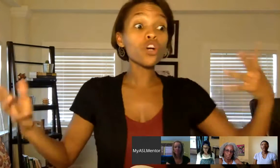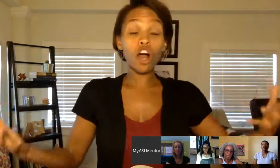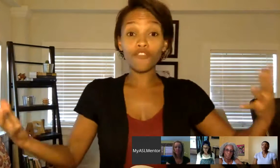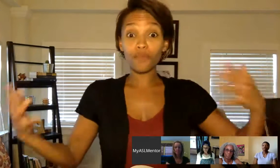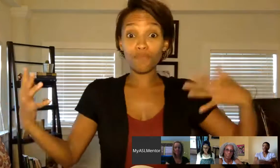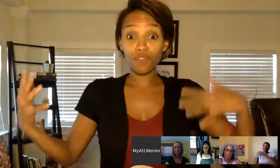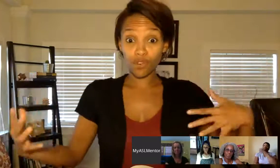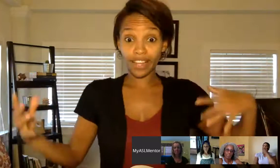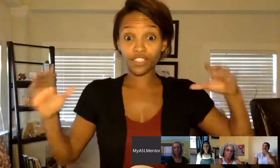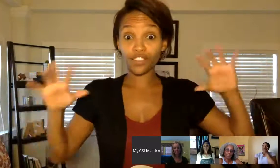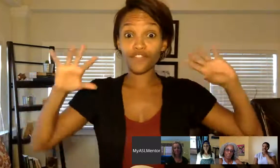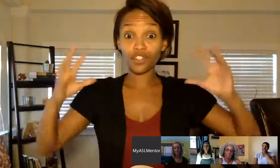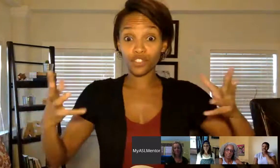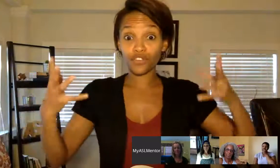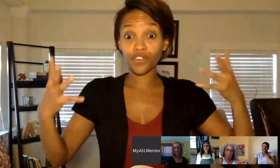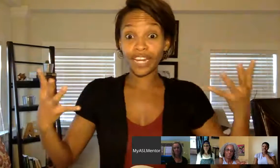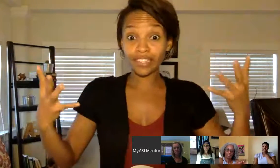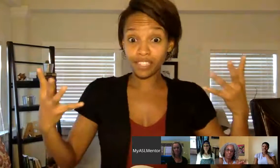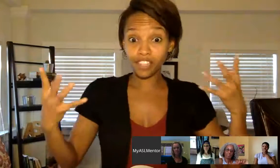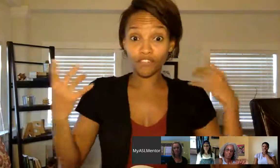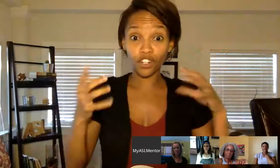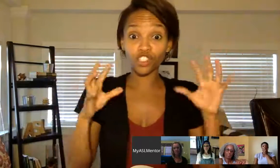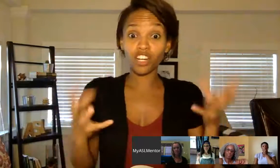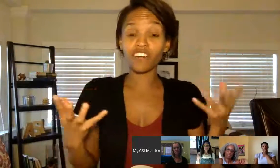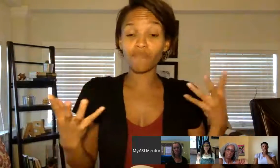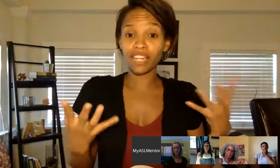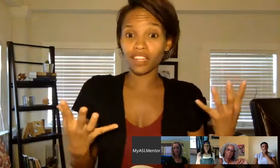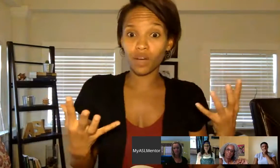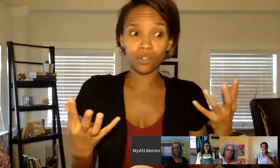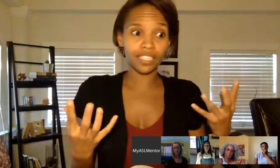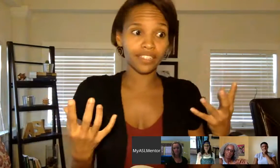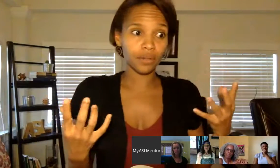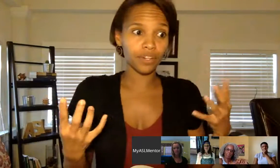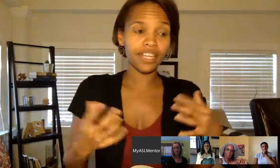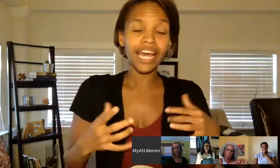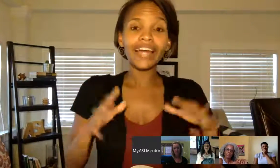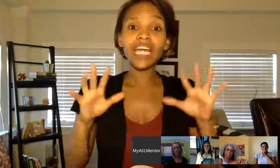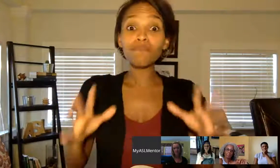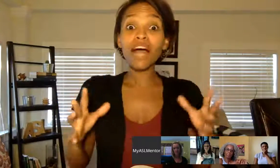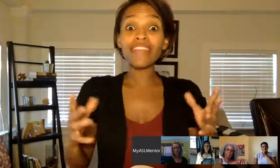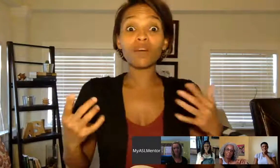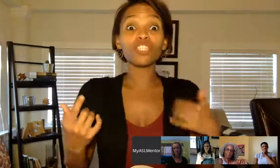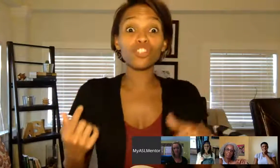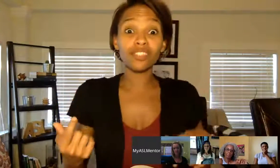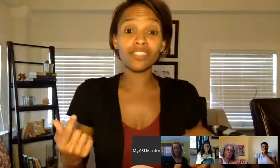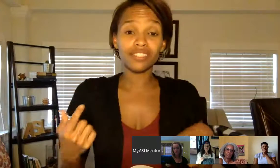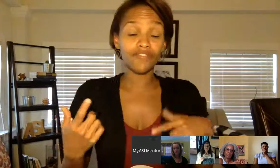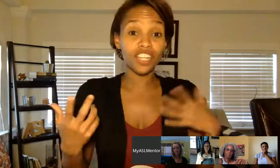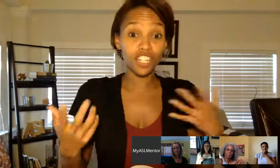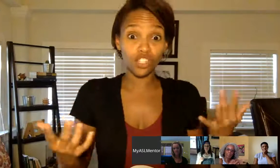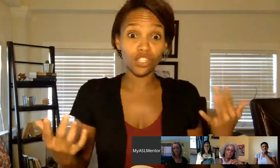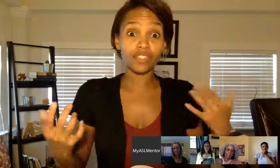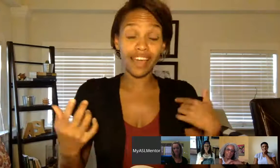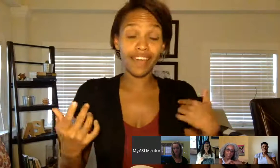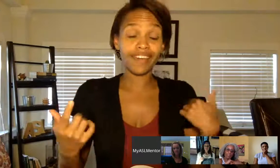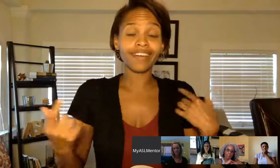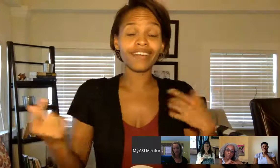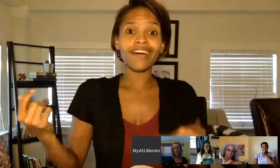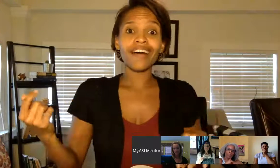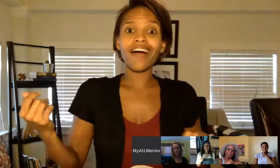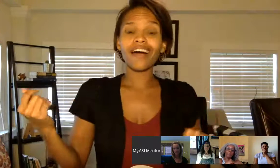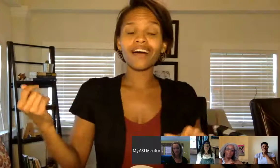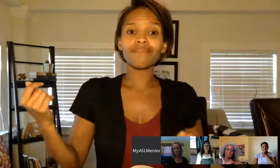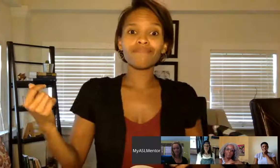you are often broke. That's the first phrase, the first chunk of meaning that we're dealing with. Keep in mind that we just finished